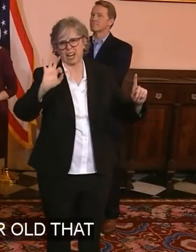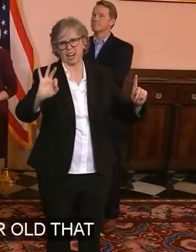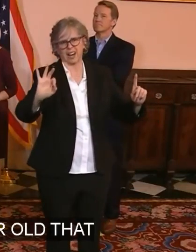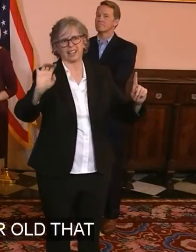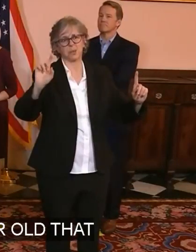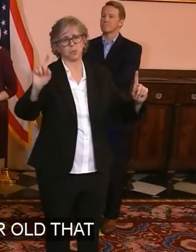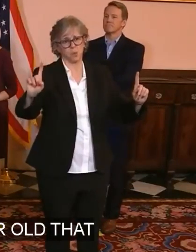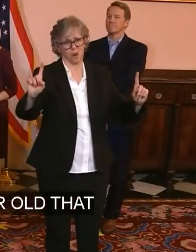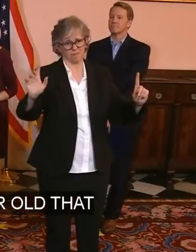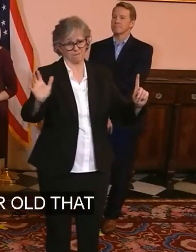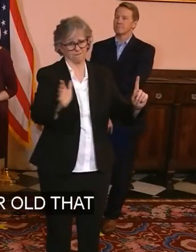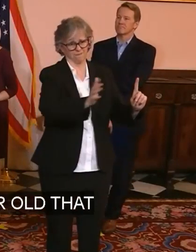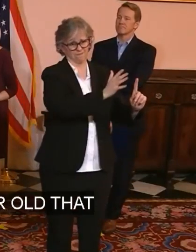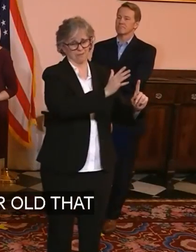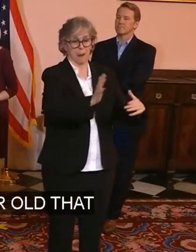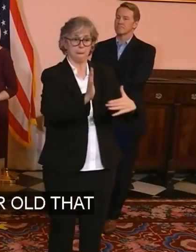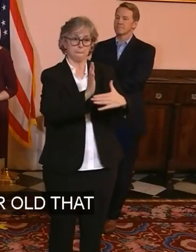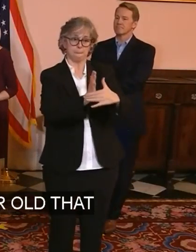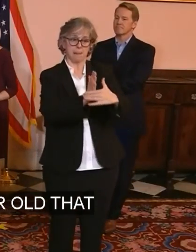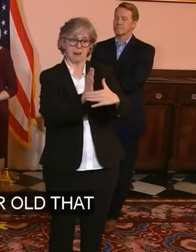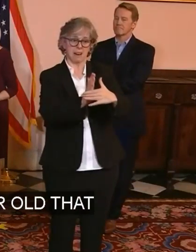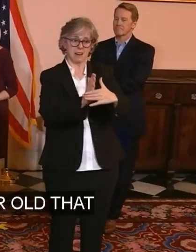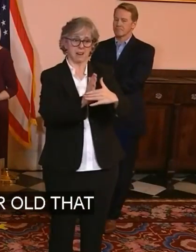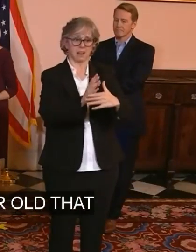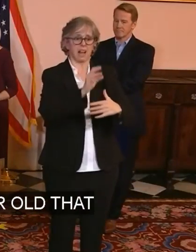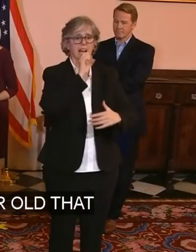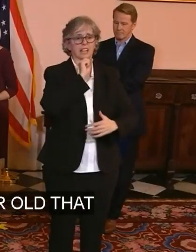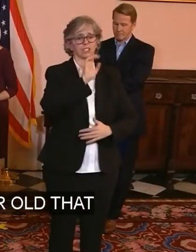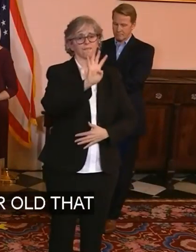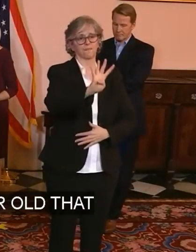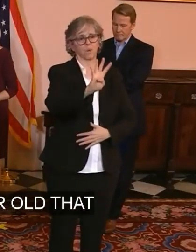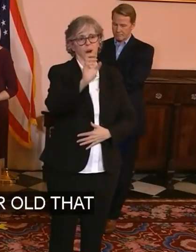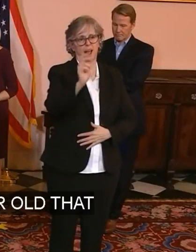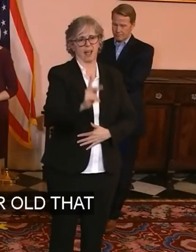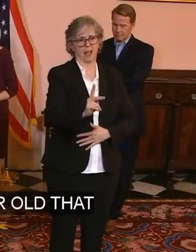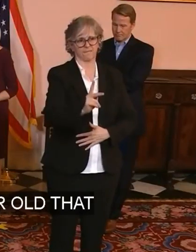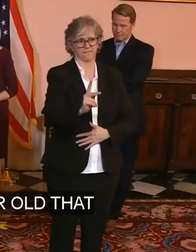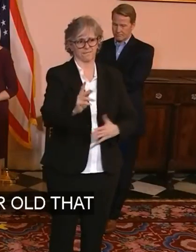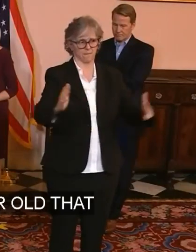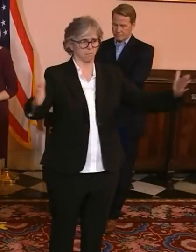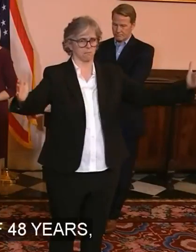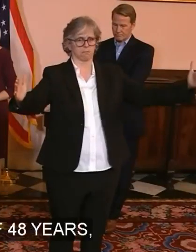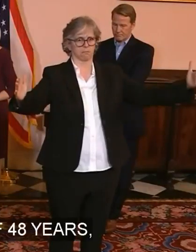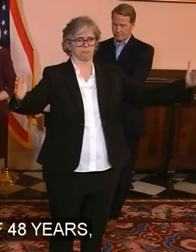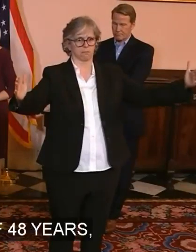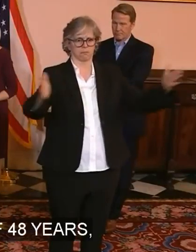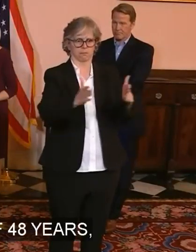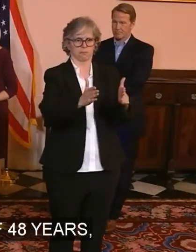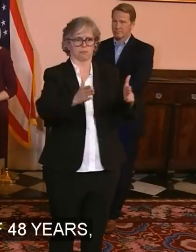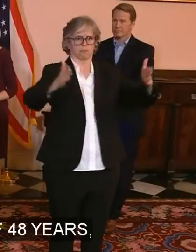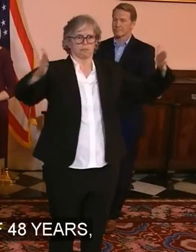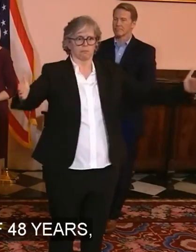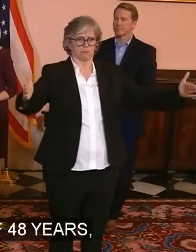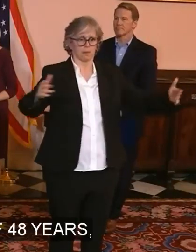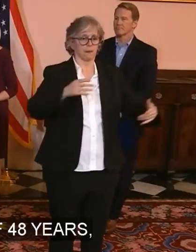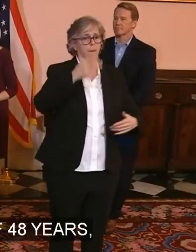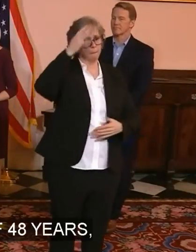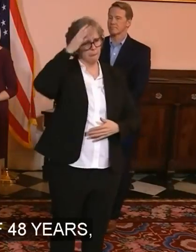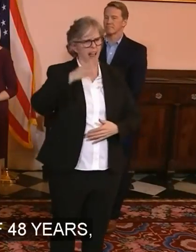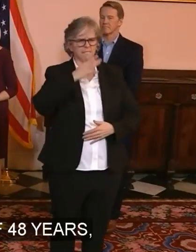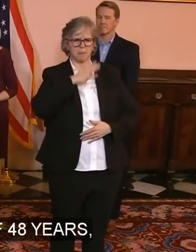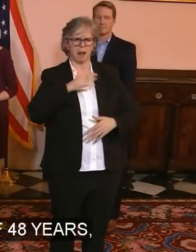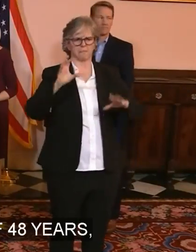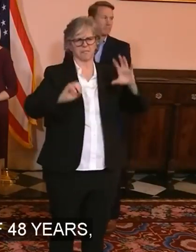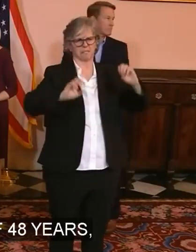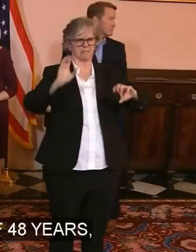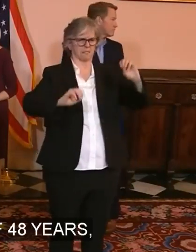a median age of 48 and a half years. The sex is split. I don't think we're going to have a big